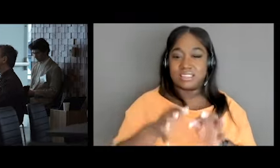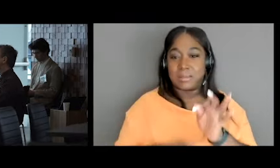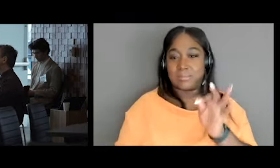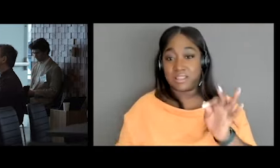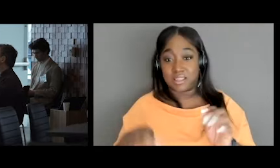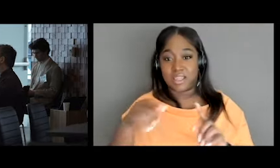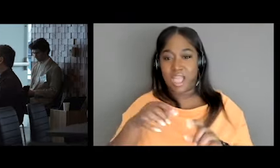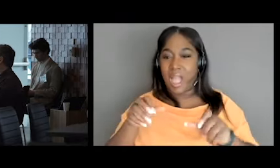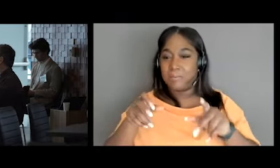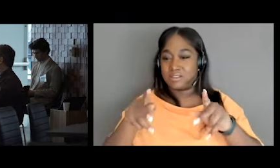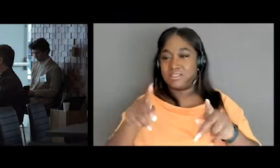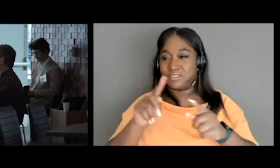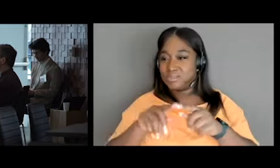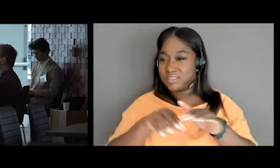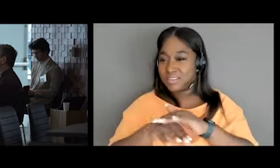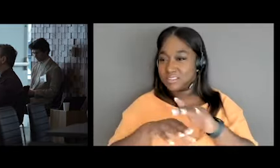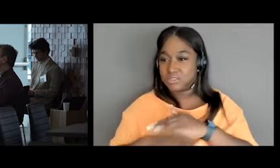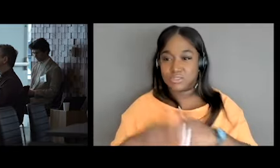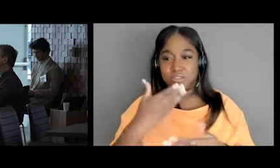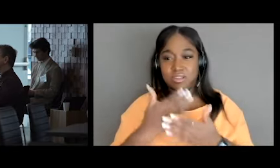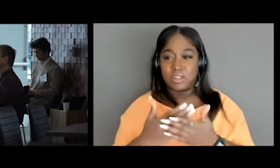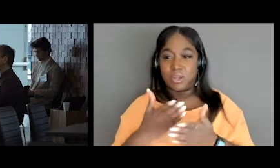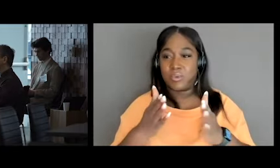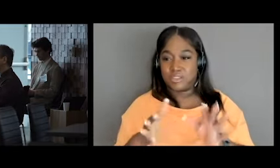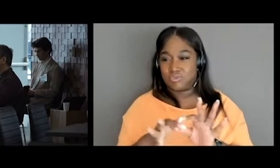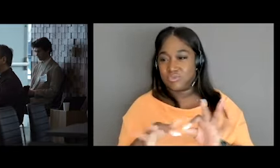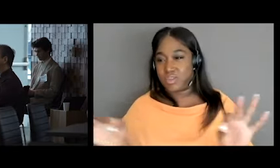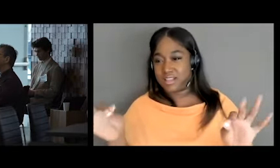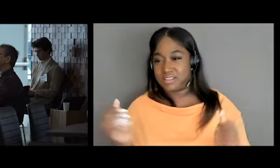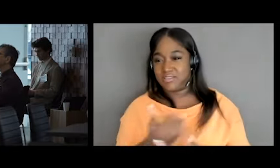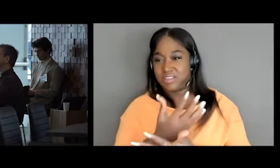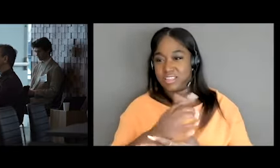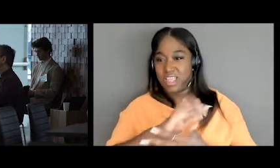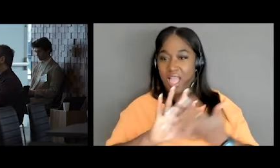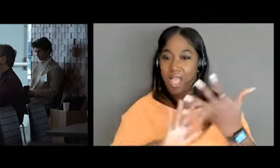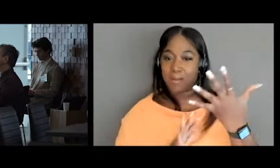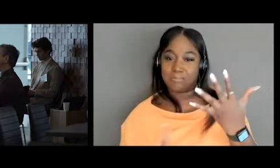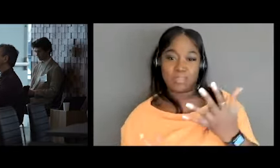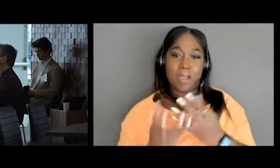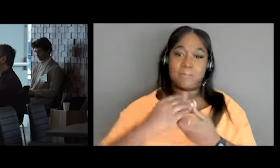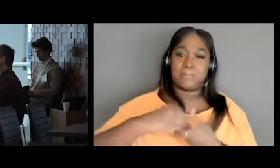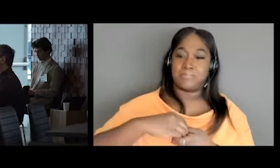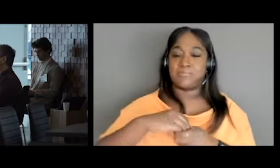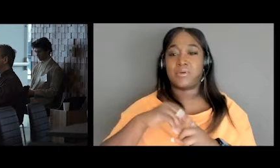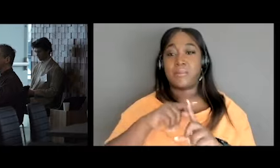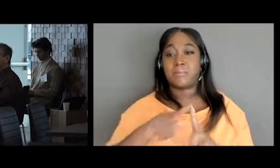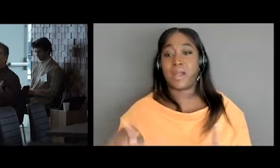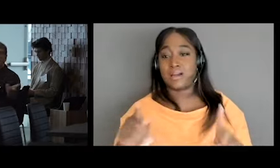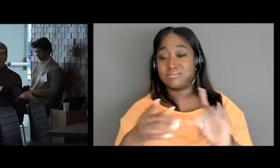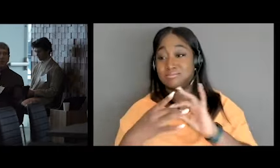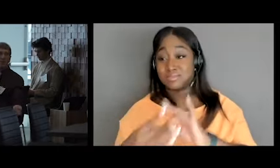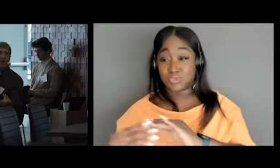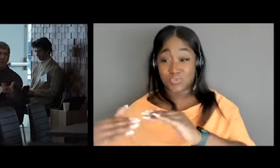in, but the change in terms of fairness on what your condition is and where you live and what